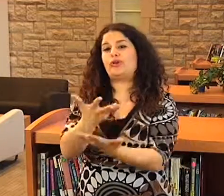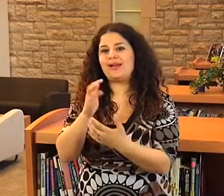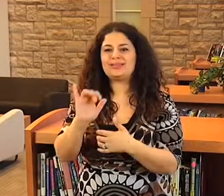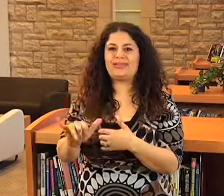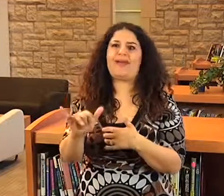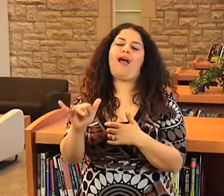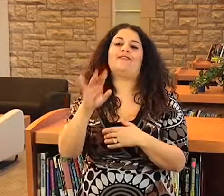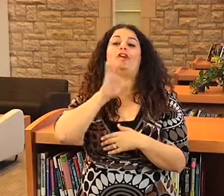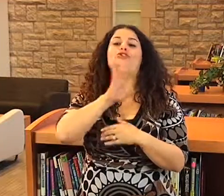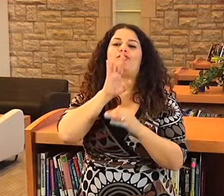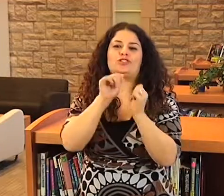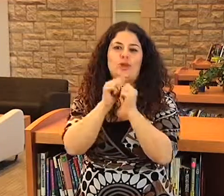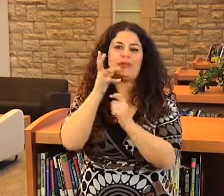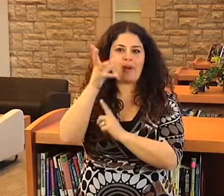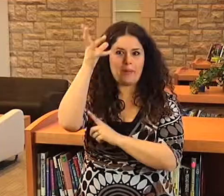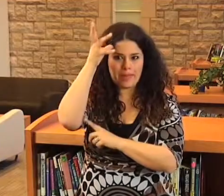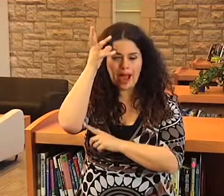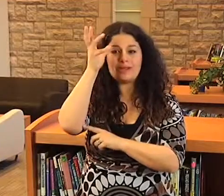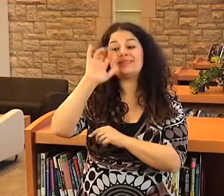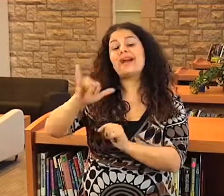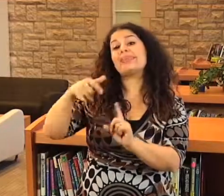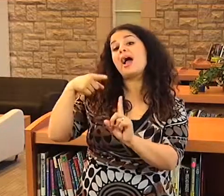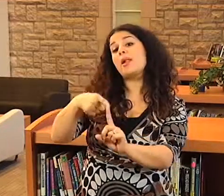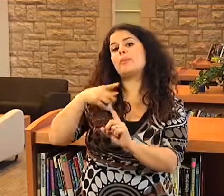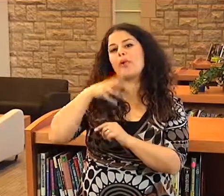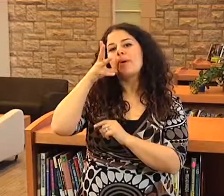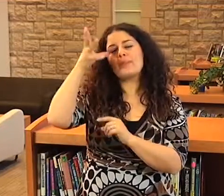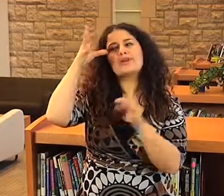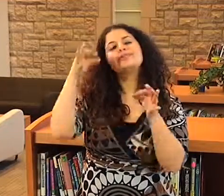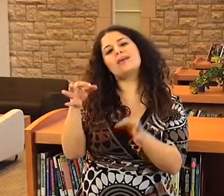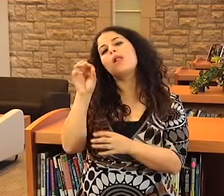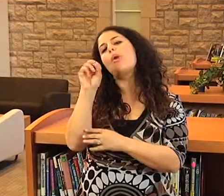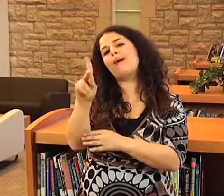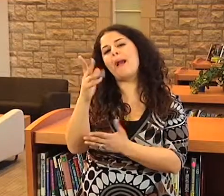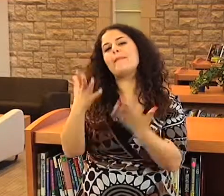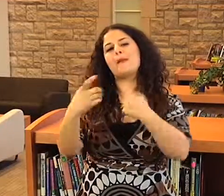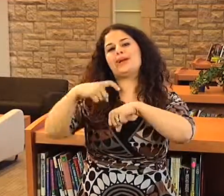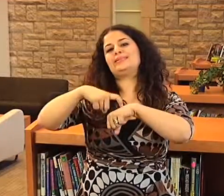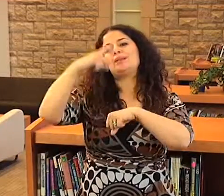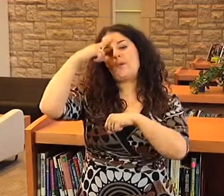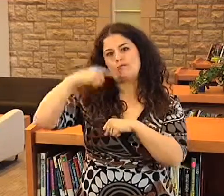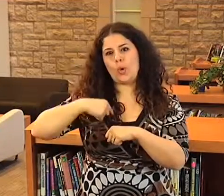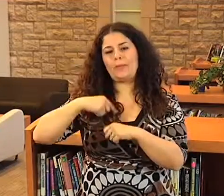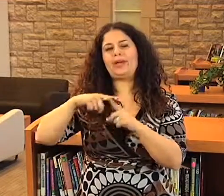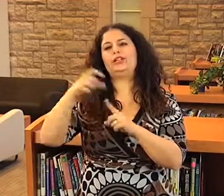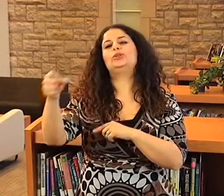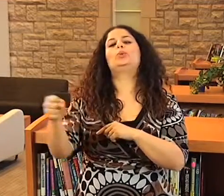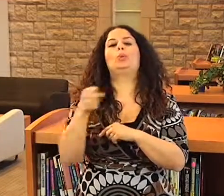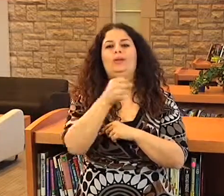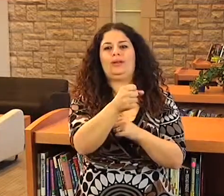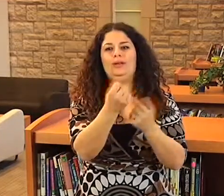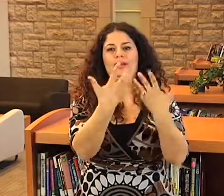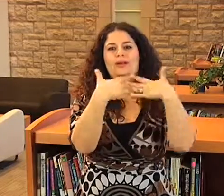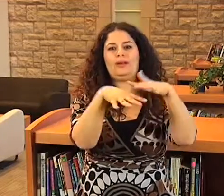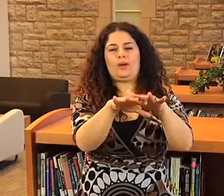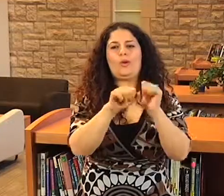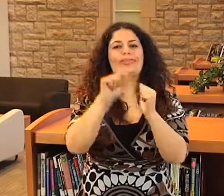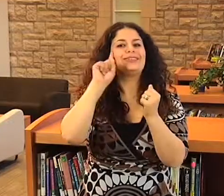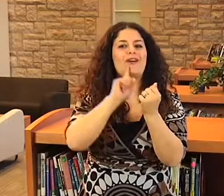on. So I expressed that frustration to my parents, and at that point my parents said, okay, it's time for me to go into